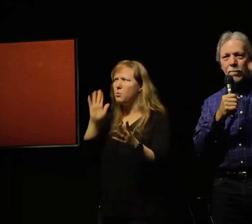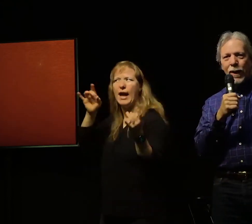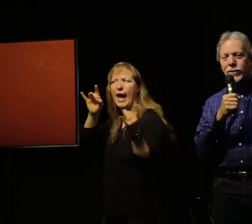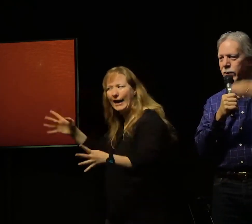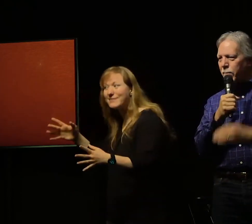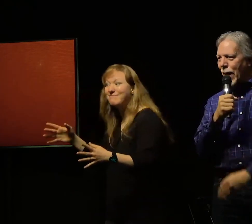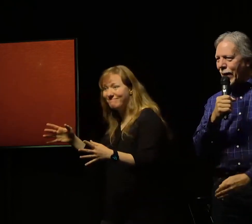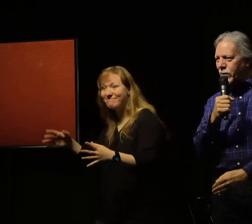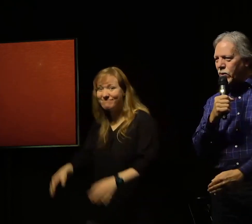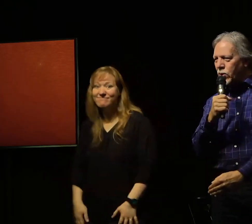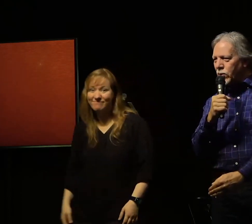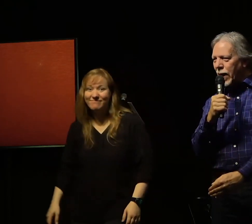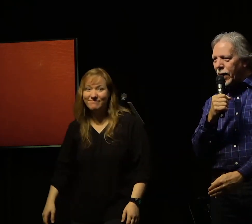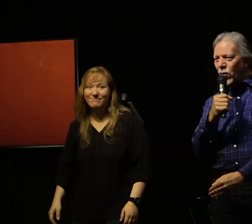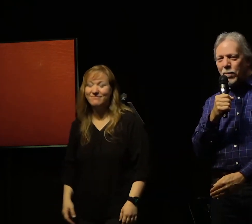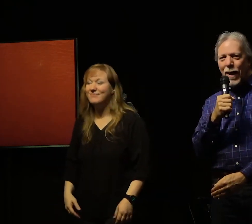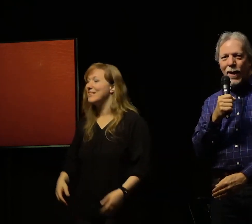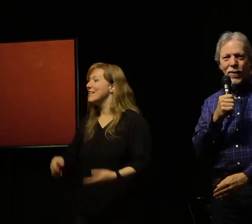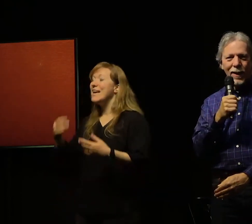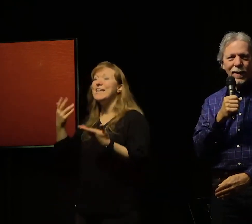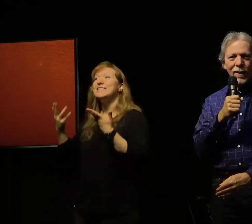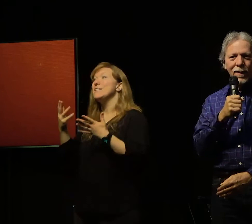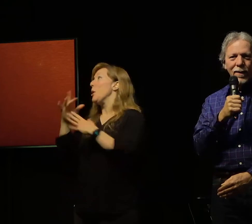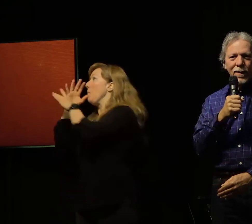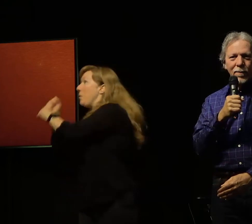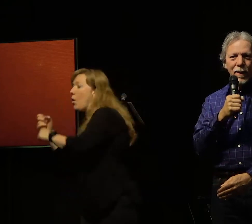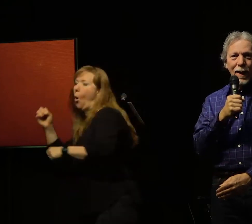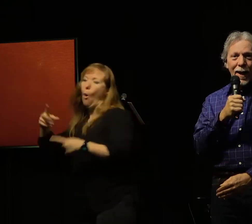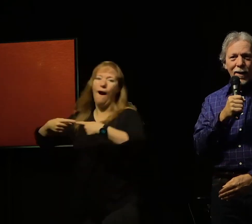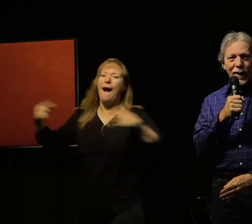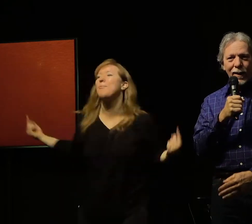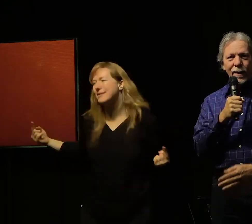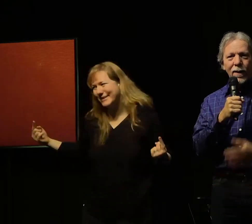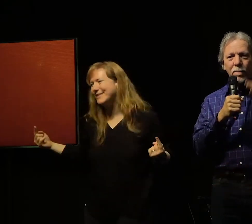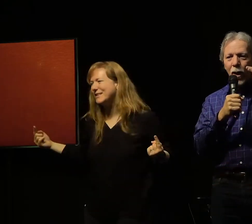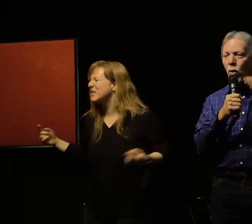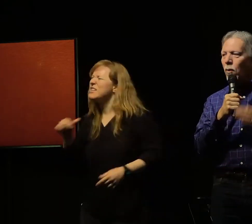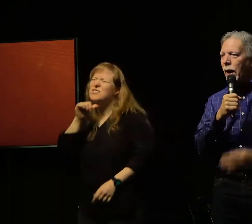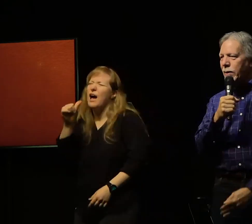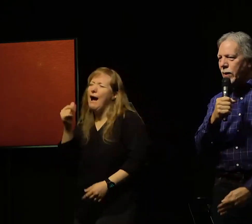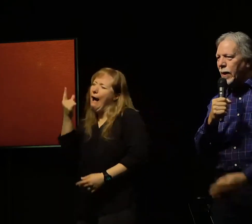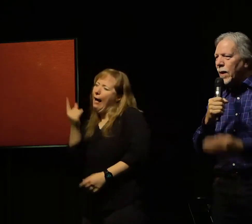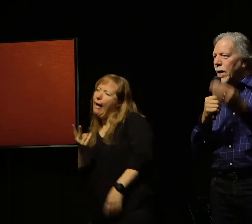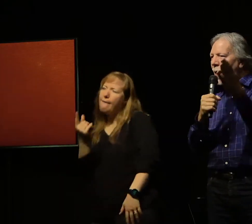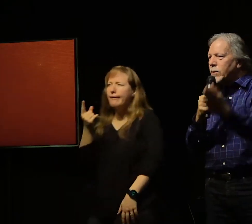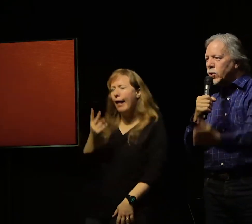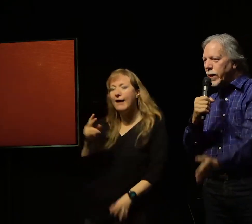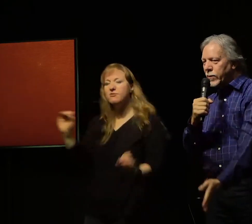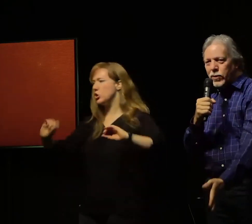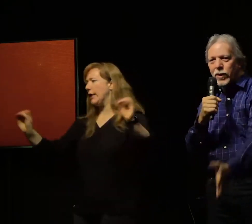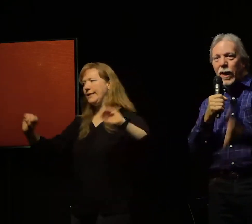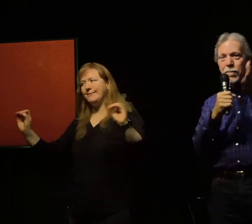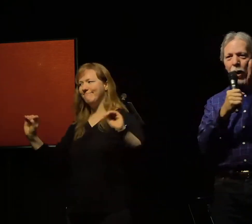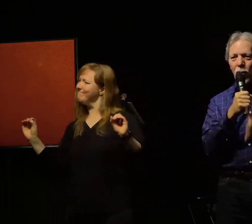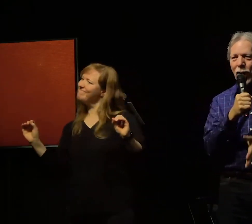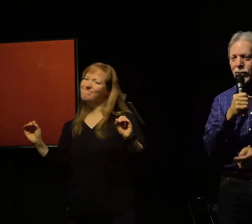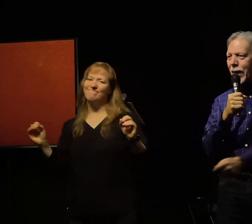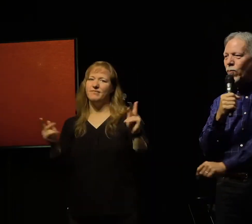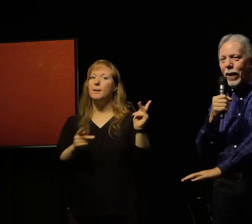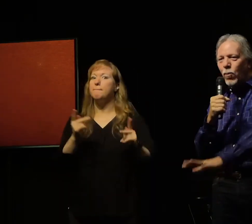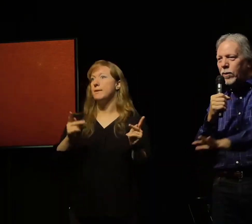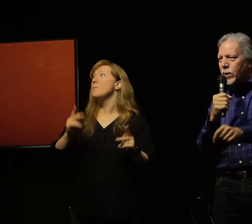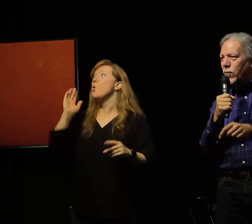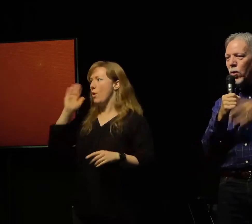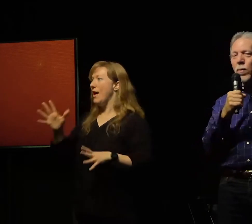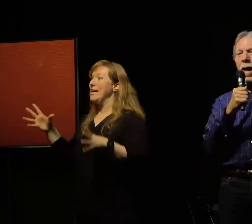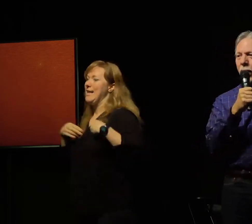You got pluses and minuses, just like on a battery. Polarity, polarizing. That's Jesus. He polarizes. When